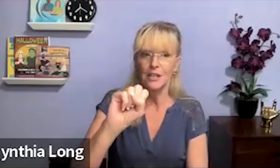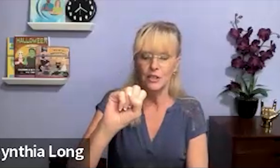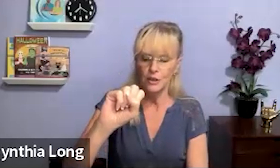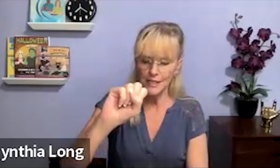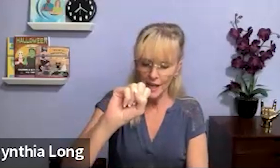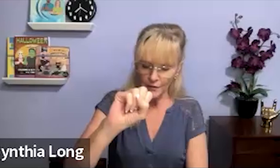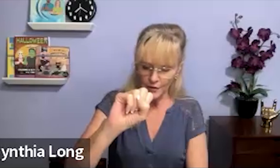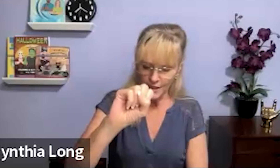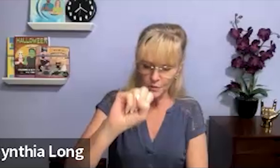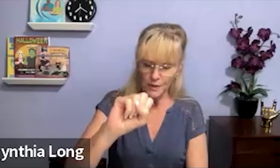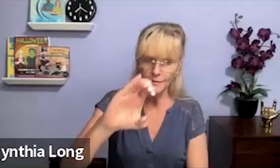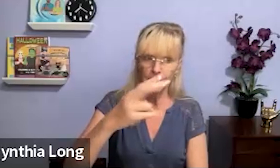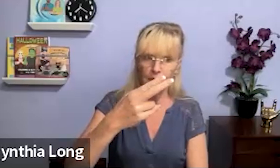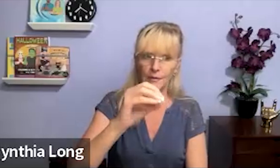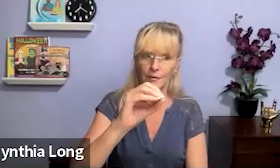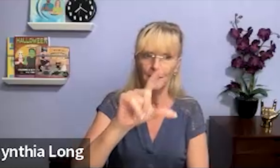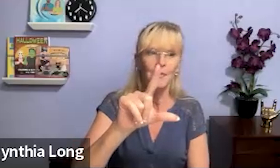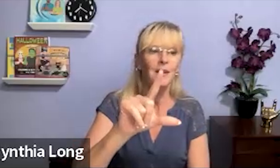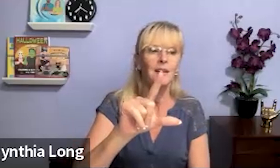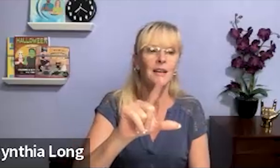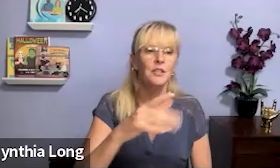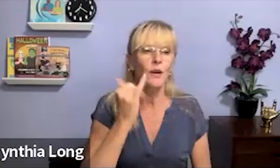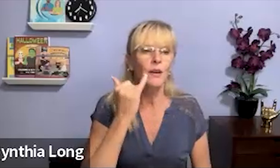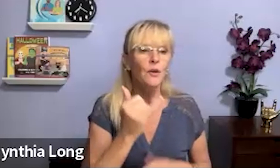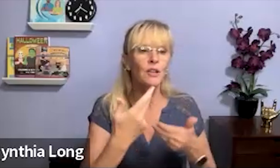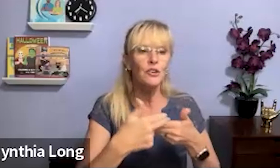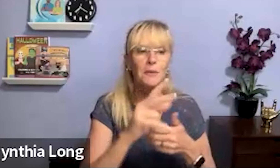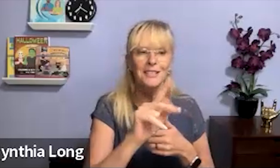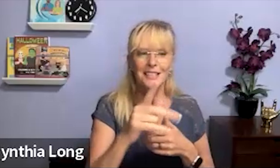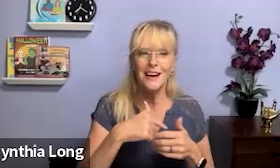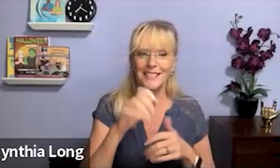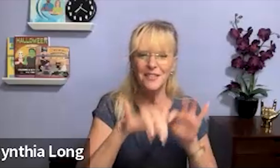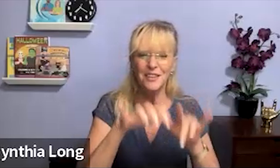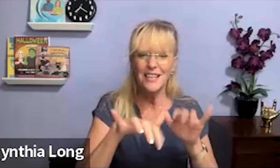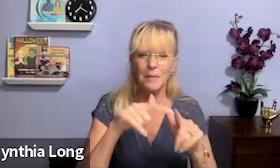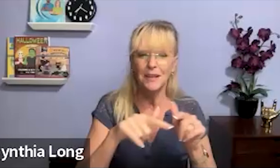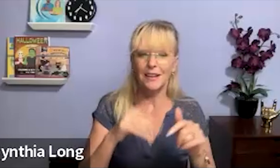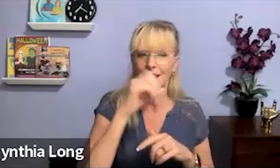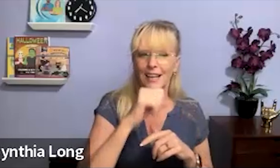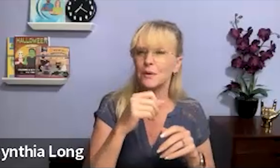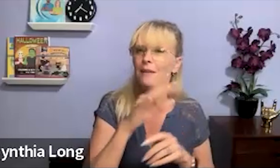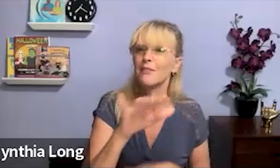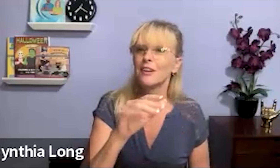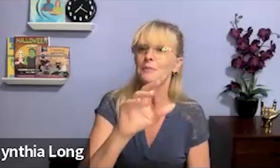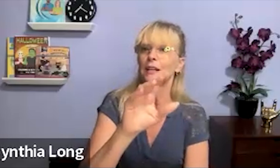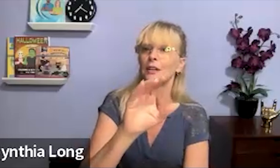Do you know the sign for this one? So if you are joining me on TikTok, see if you could type it in there and guess what I'm finger spelling. You